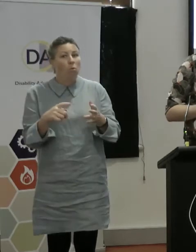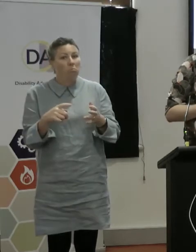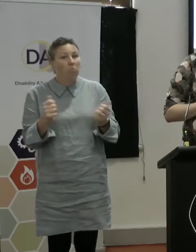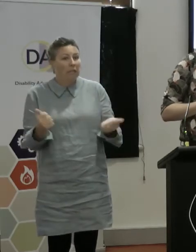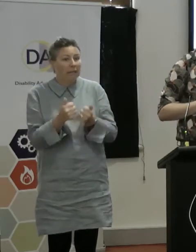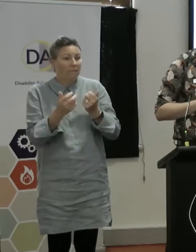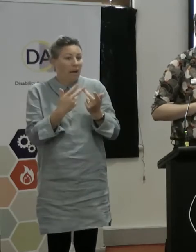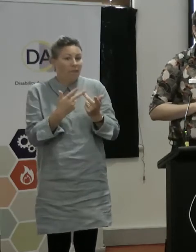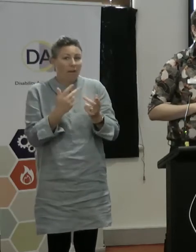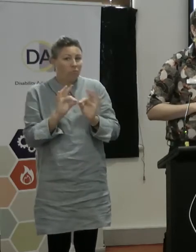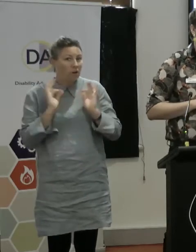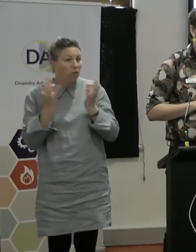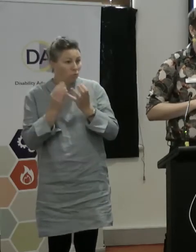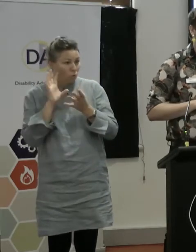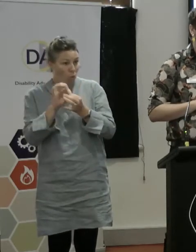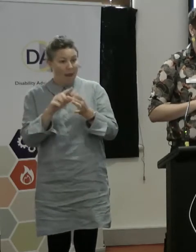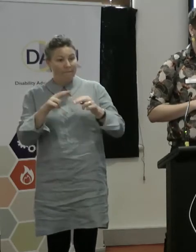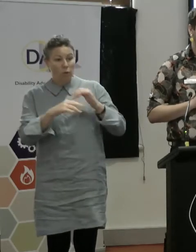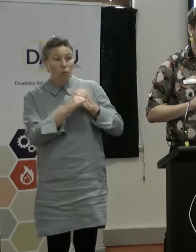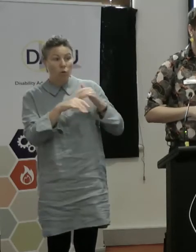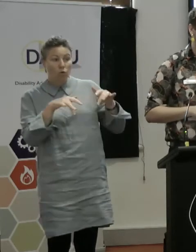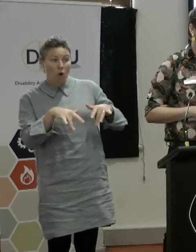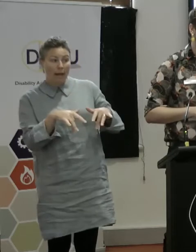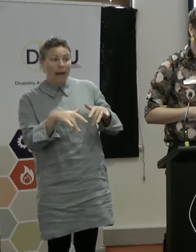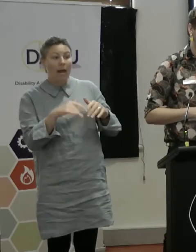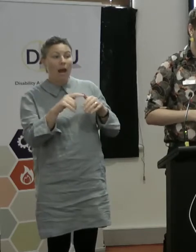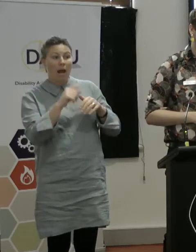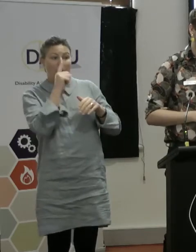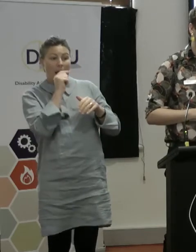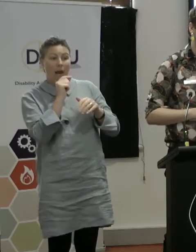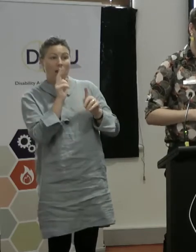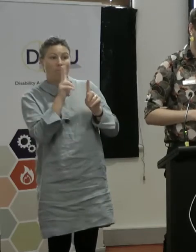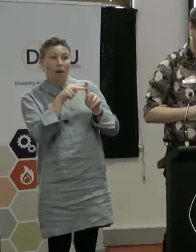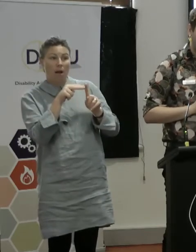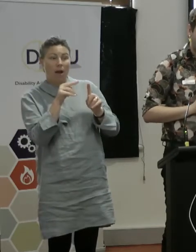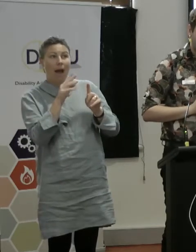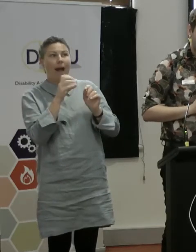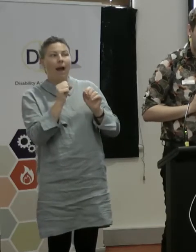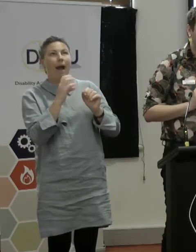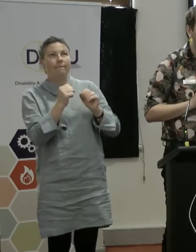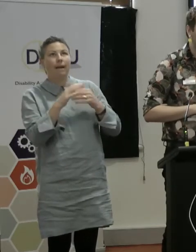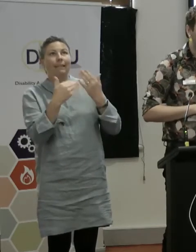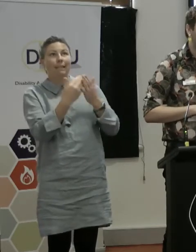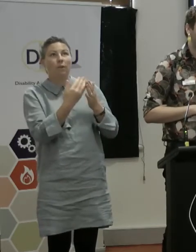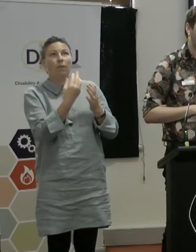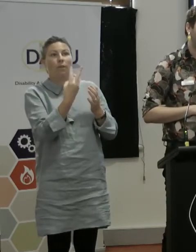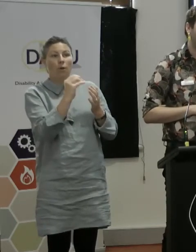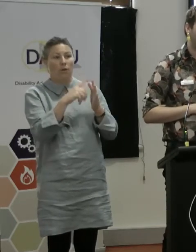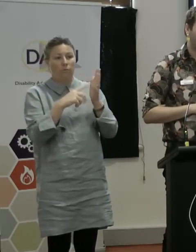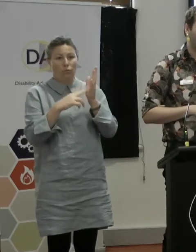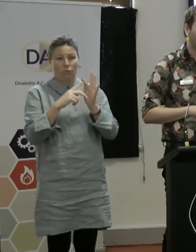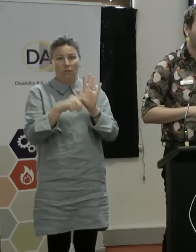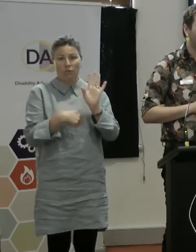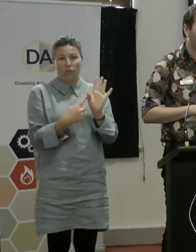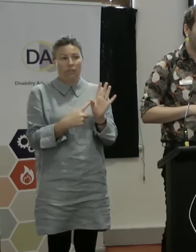And if institutions haven't joined, they have until the 30th of June next year to join. There is no power for the